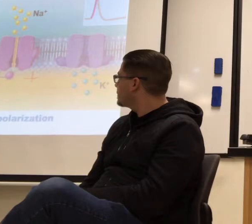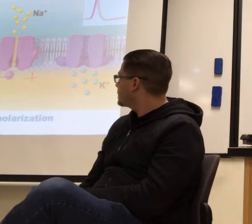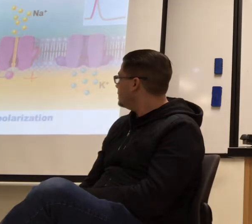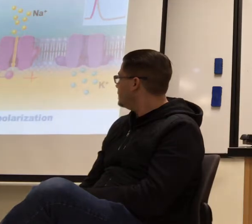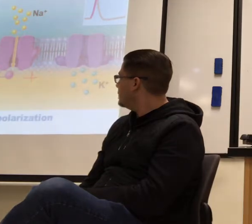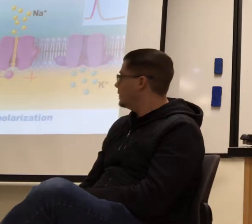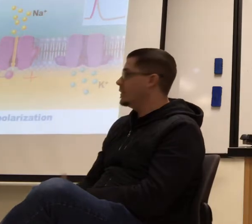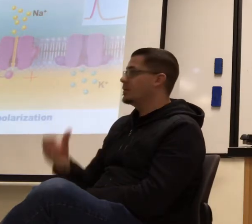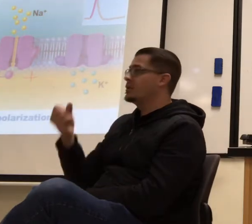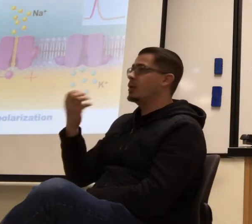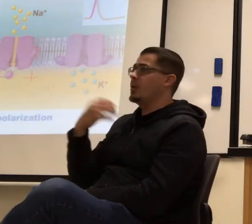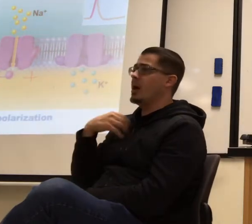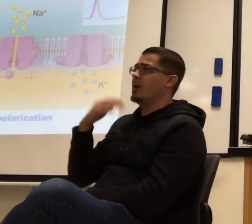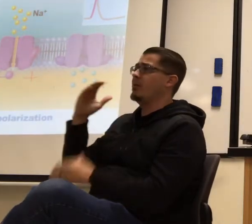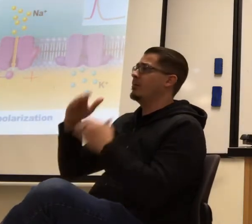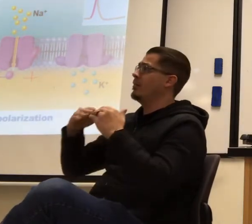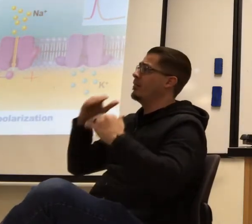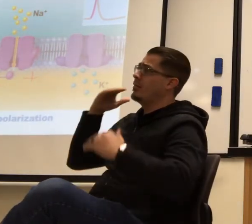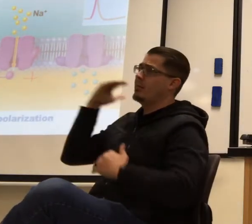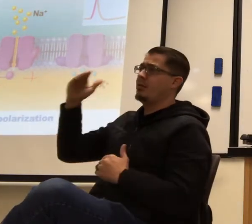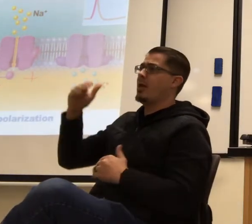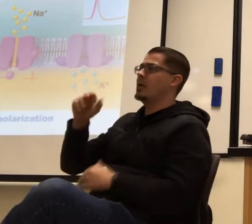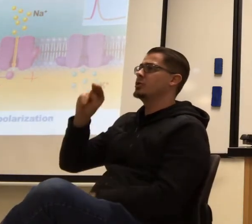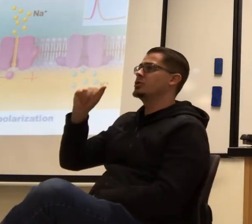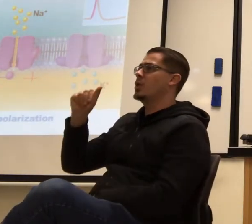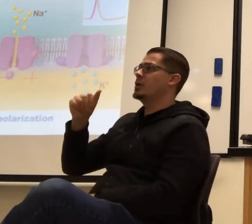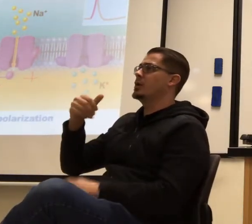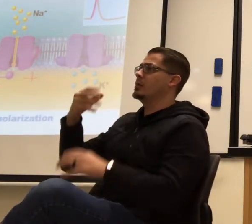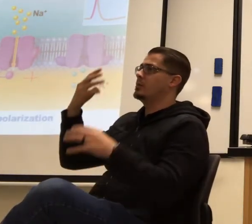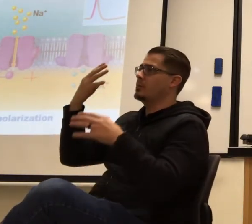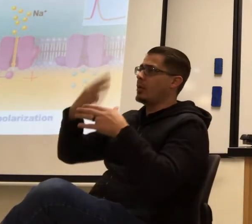sodium influx. For depolarization,